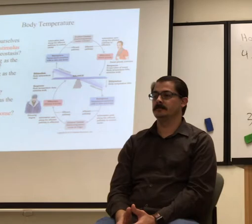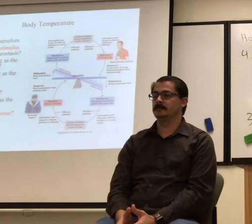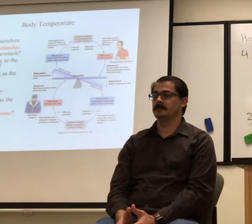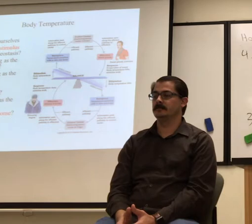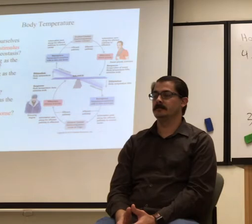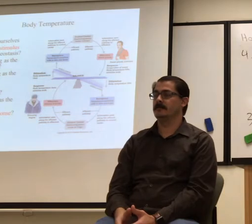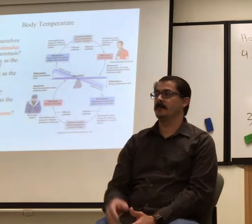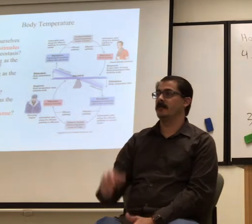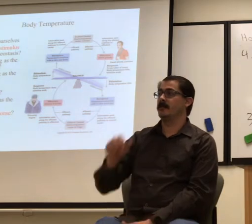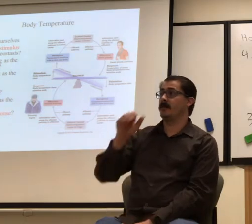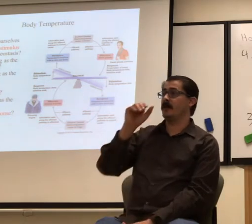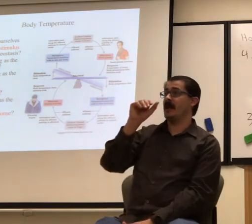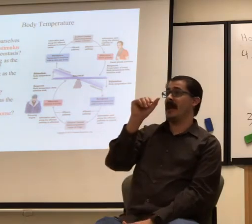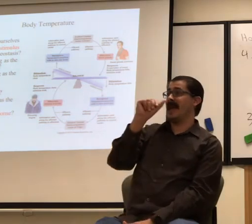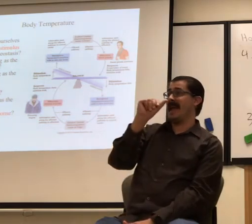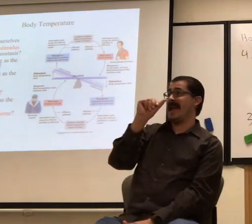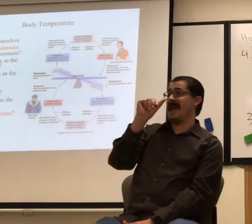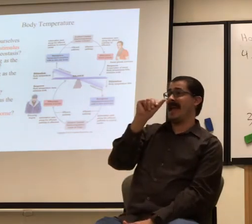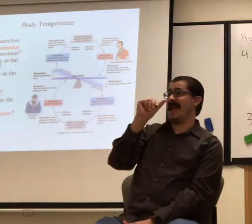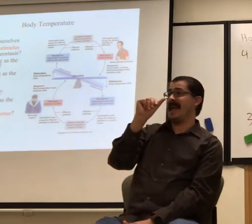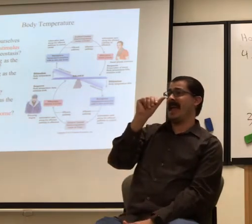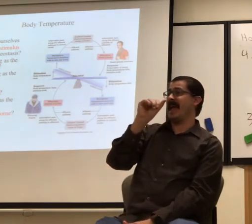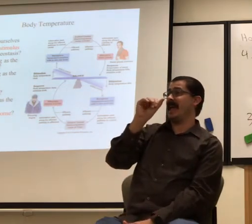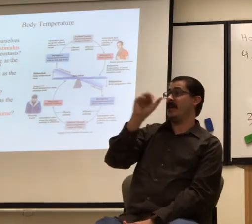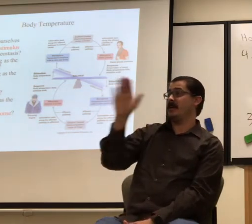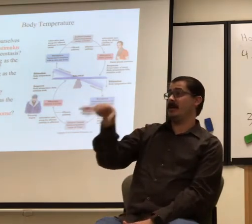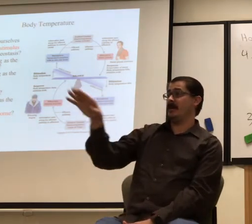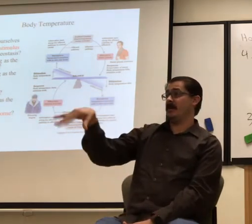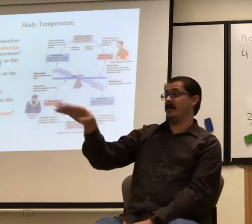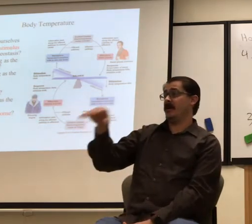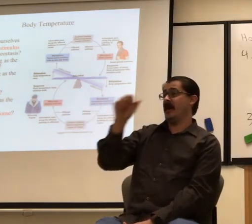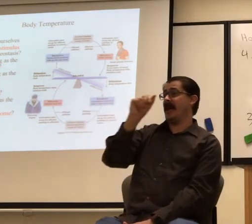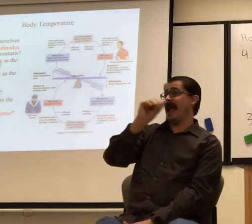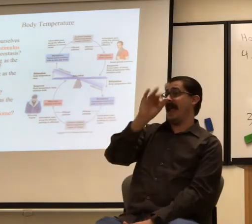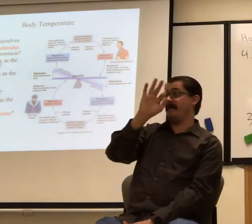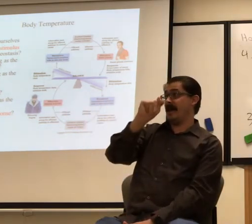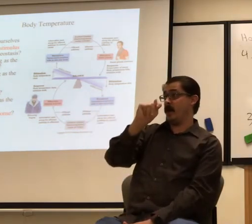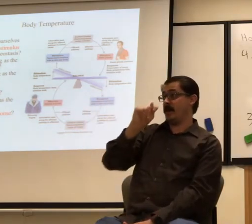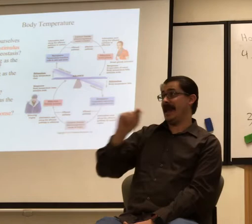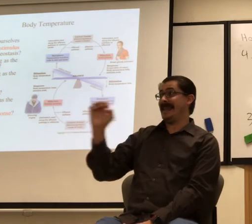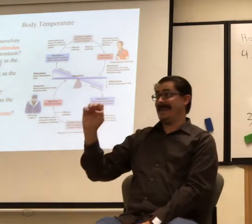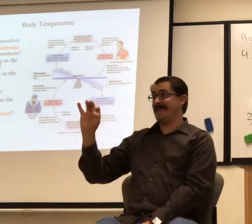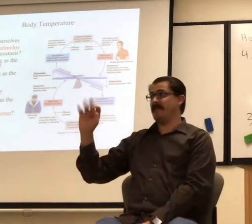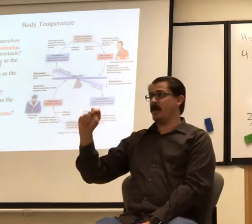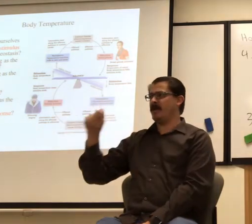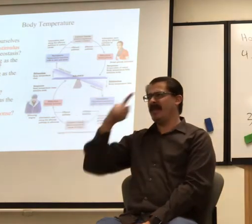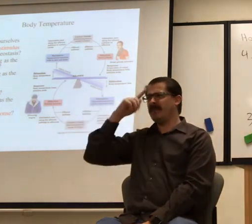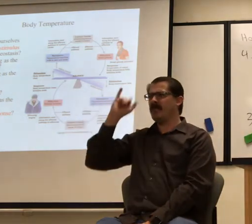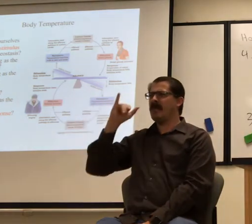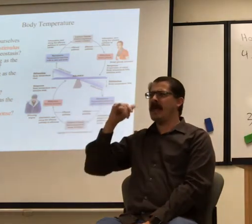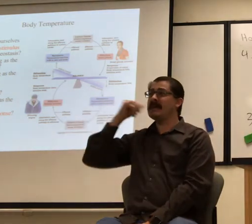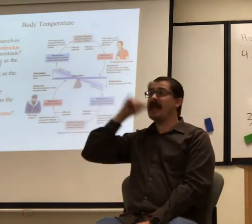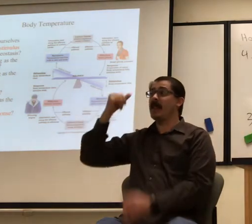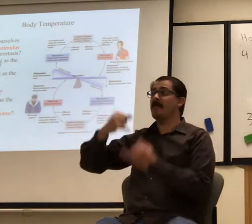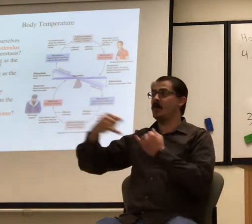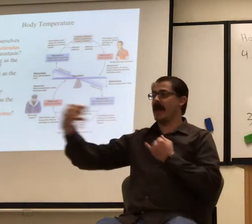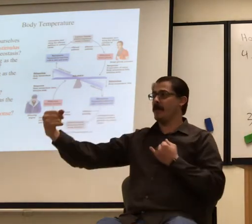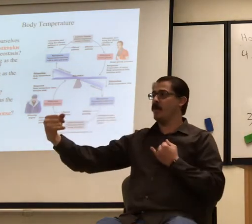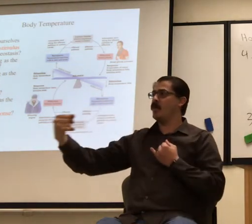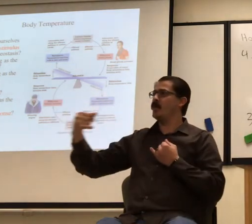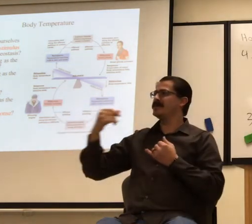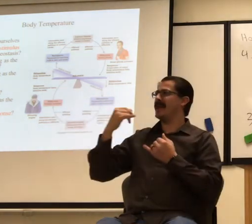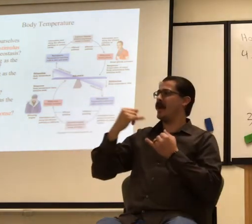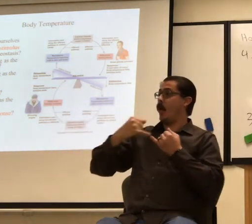The afferent and the efferent pathway, think of them as telephone cables, wires in your body, which are actually nerve fibers that carry the